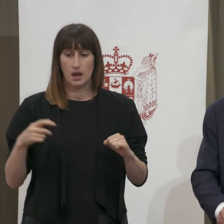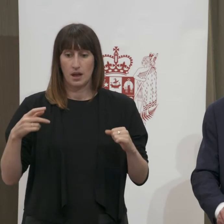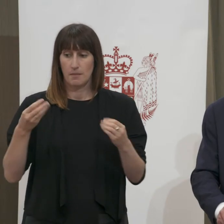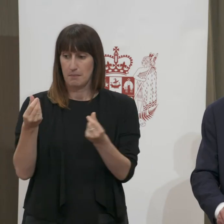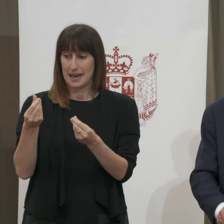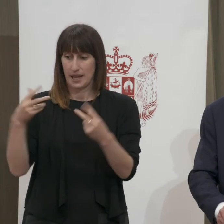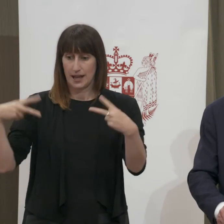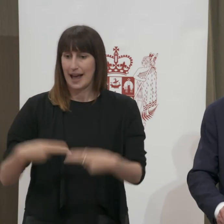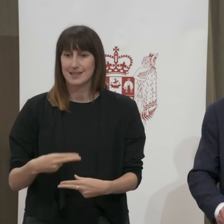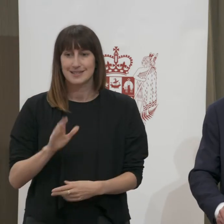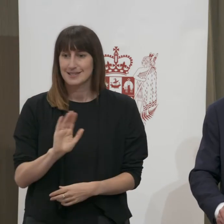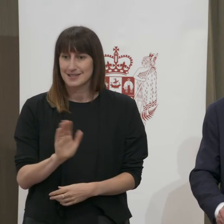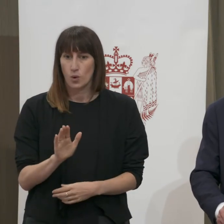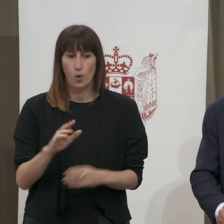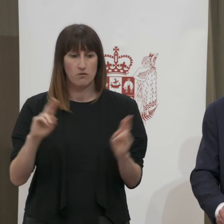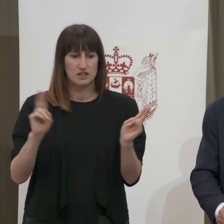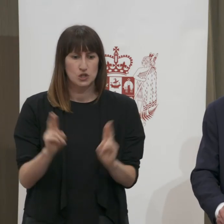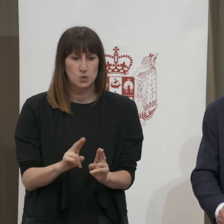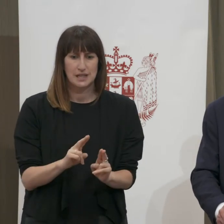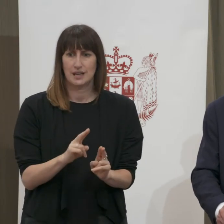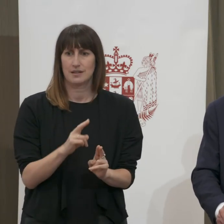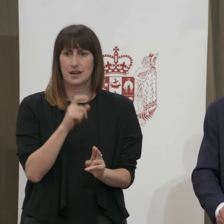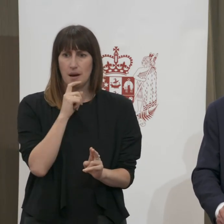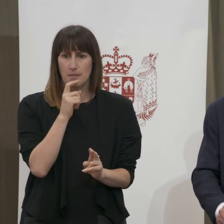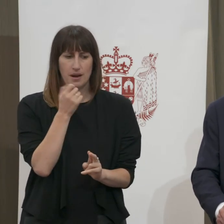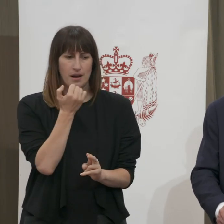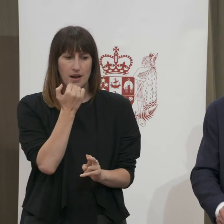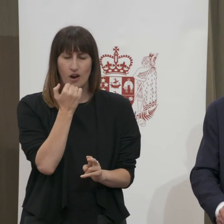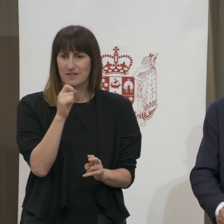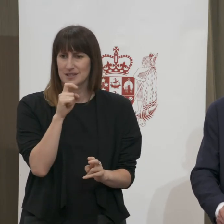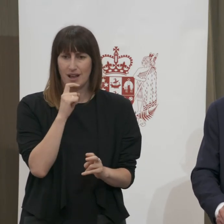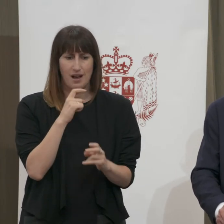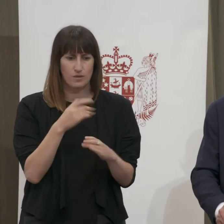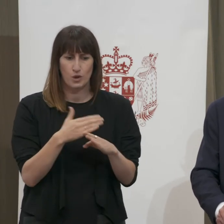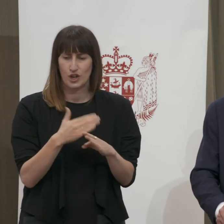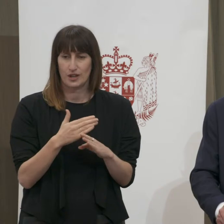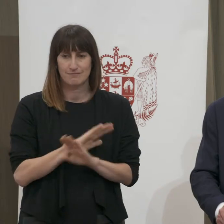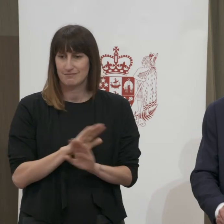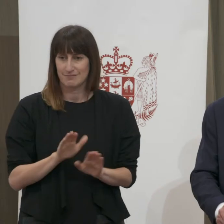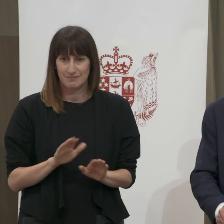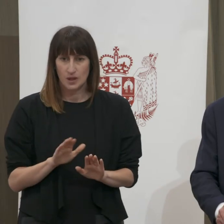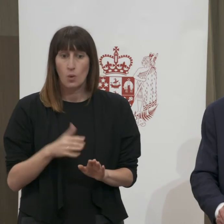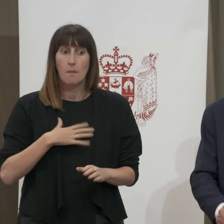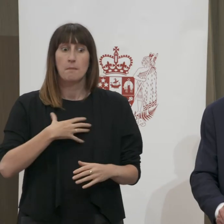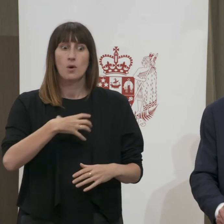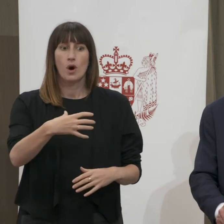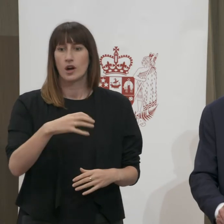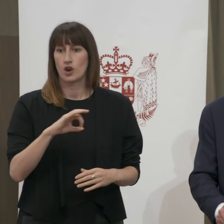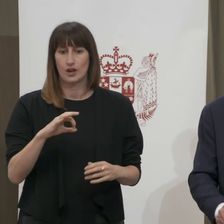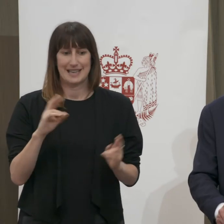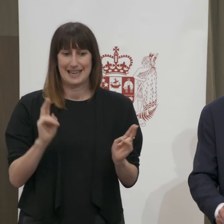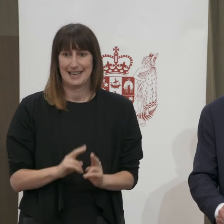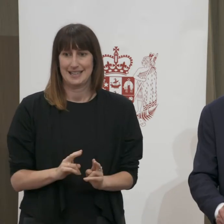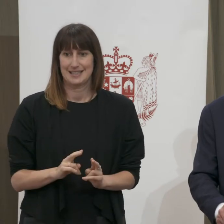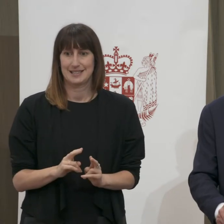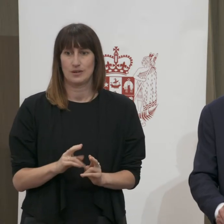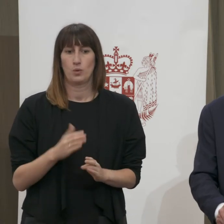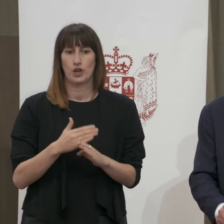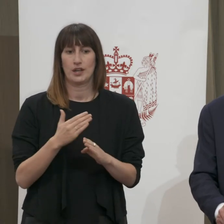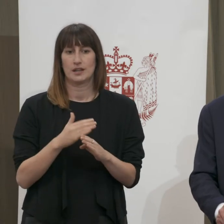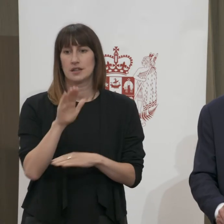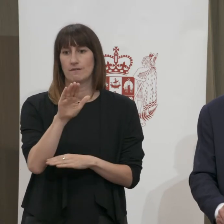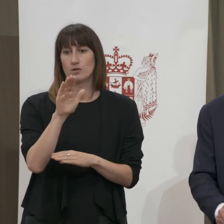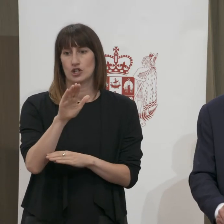workforce. We need greater investment in health, not less, and more, not fewer people working in our future health